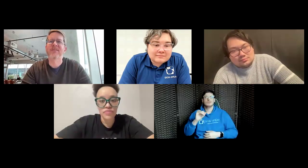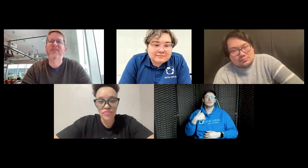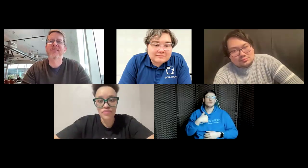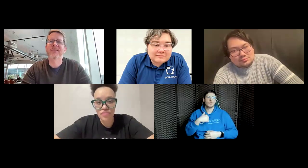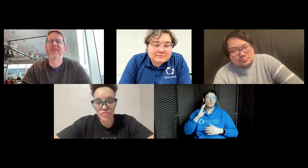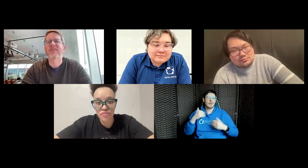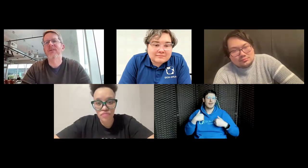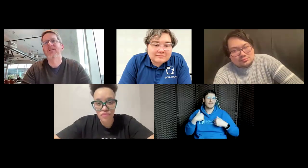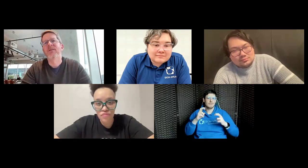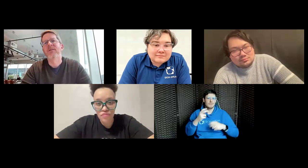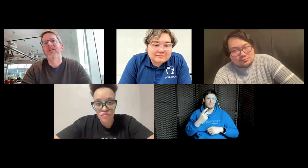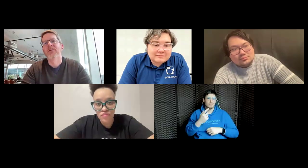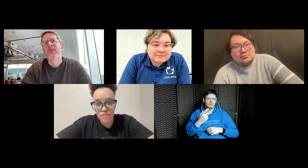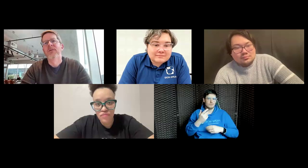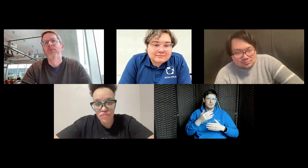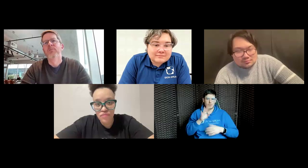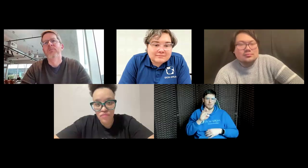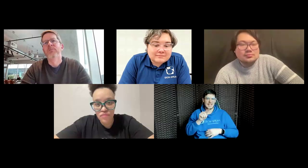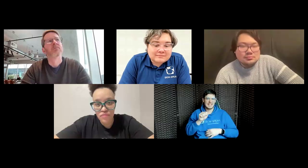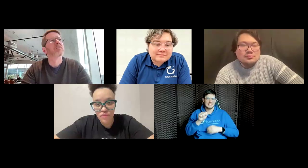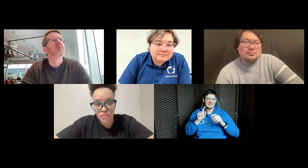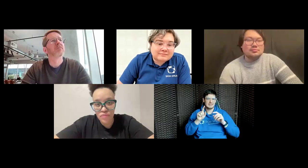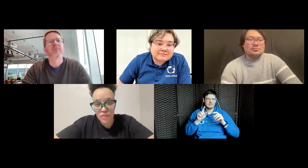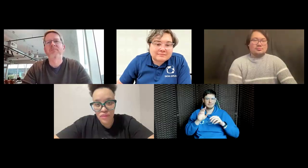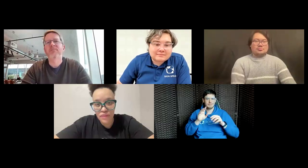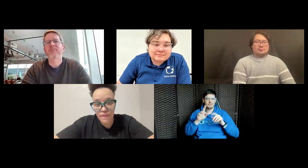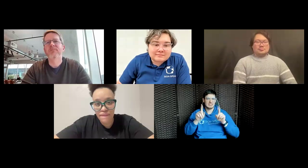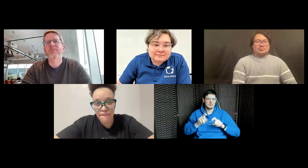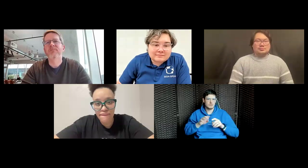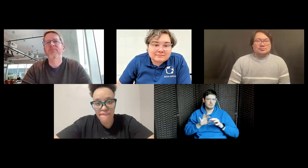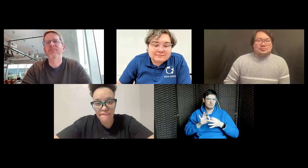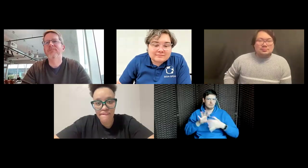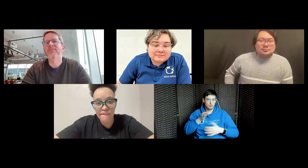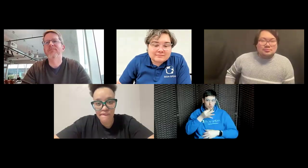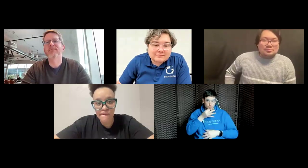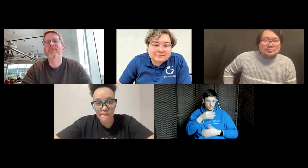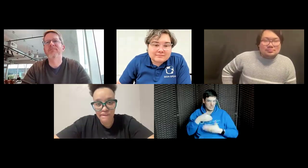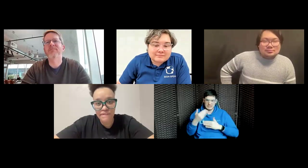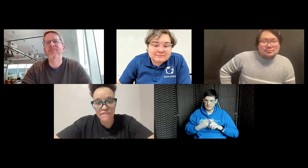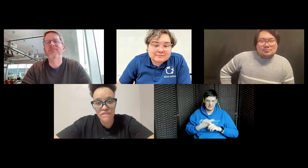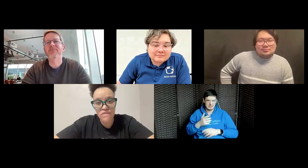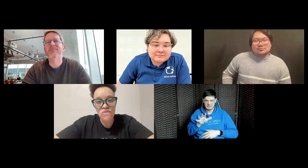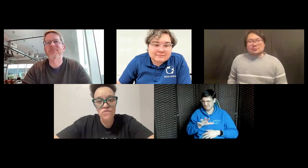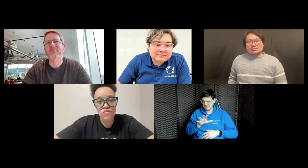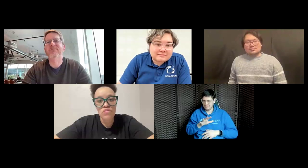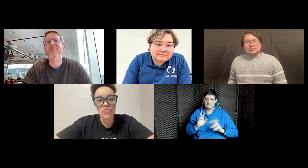accommodating to their feedback. And we have kind of like a beta test too that we'll be releasing